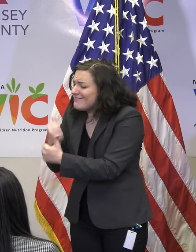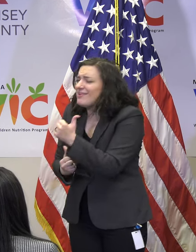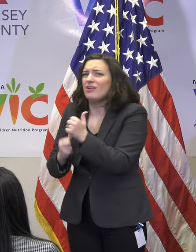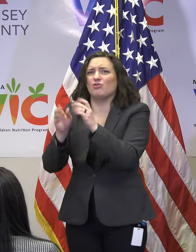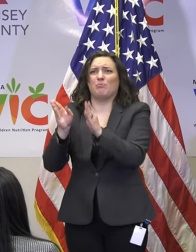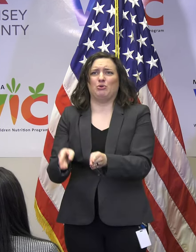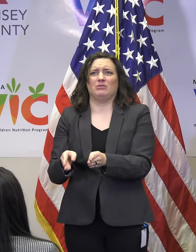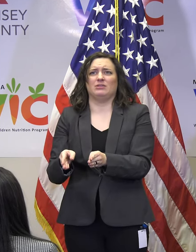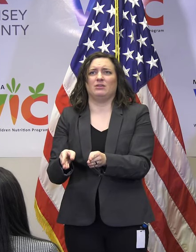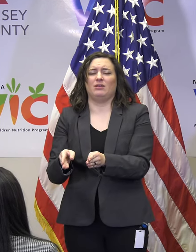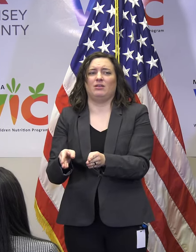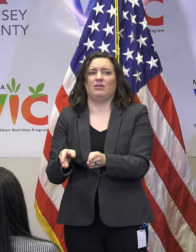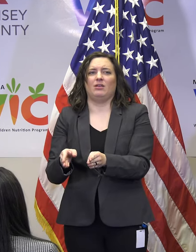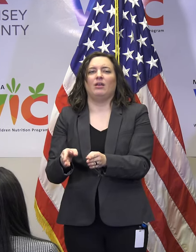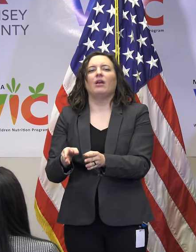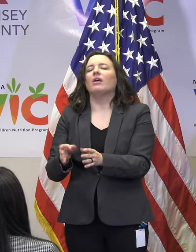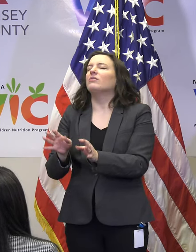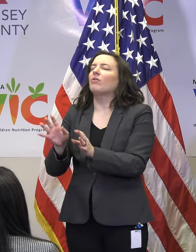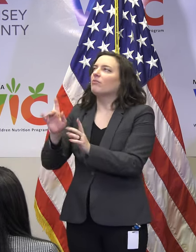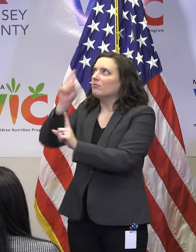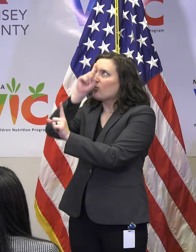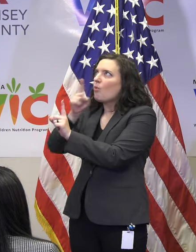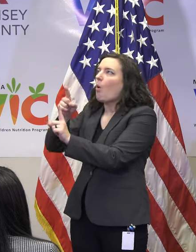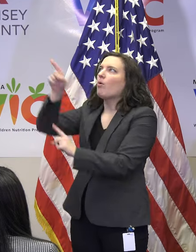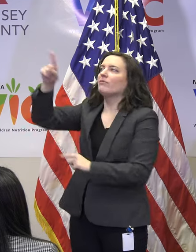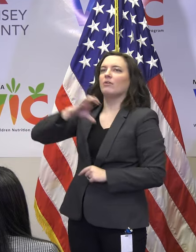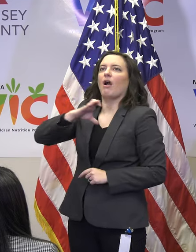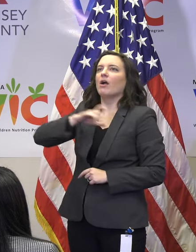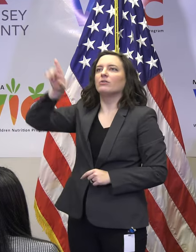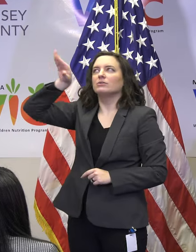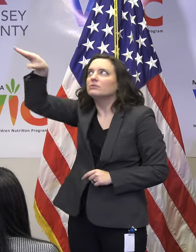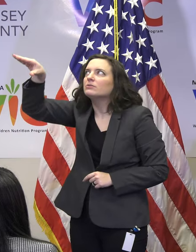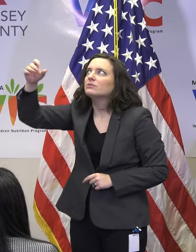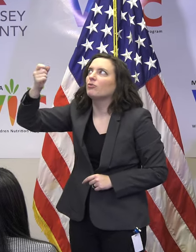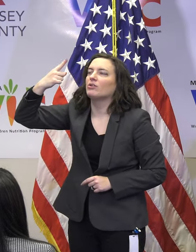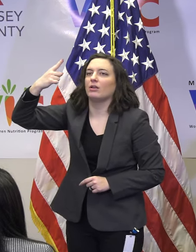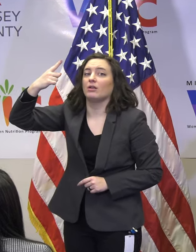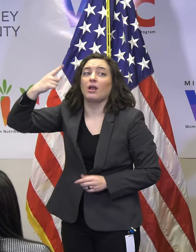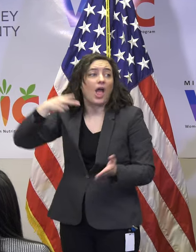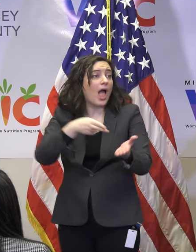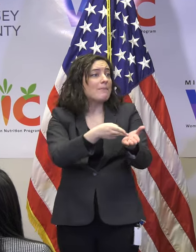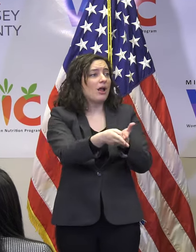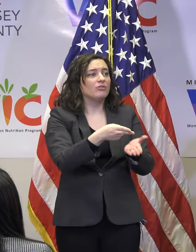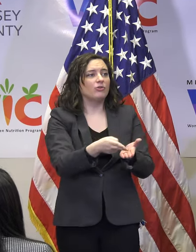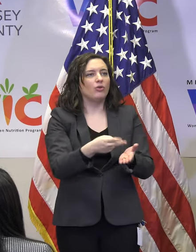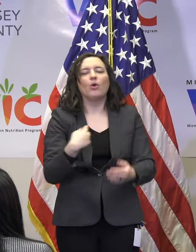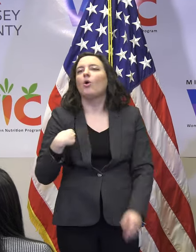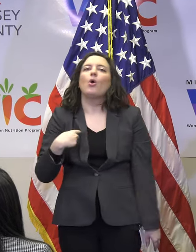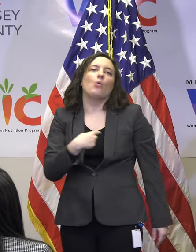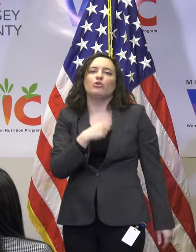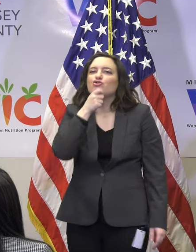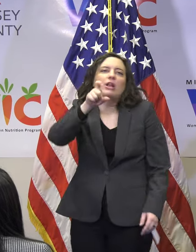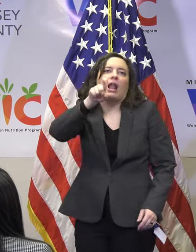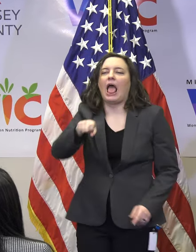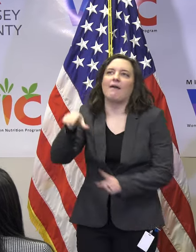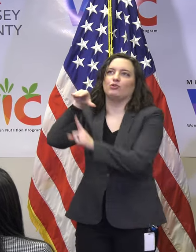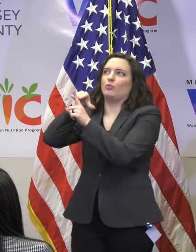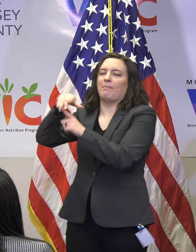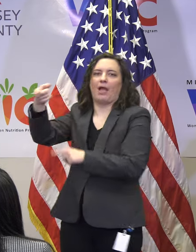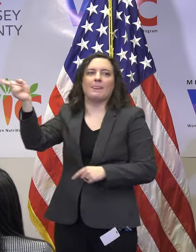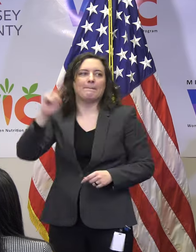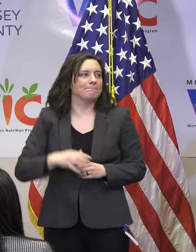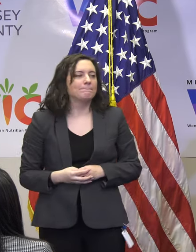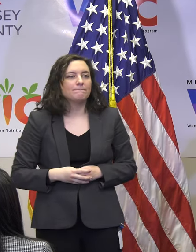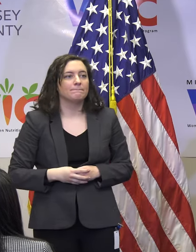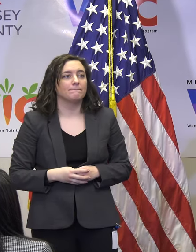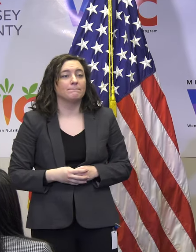to understand the significance of this program. And candidly, we ought not to be having this conversation at all if WIC were